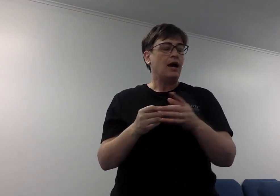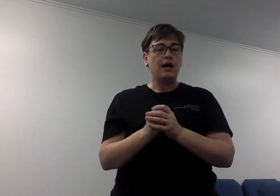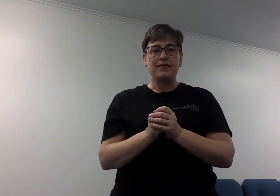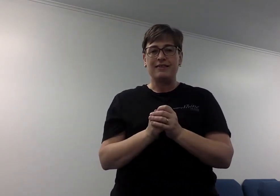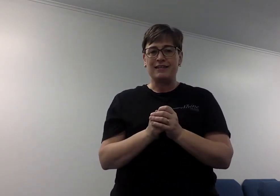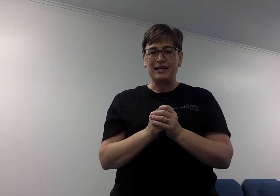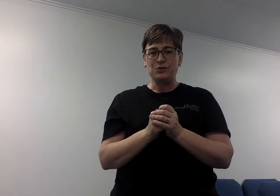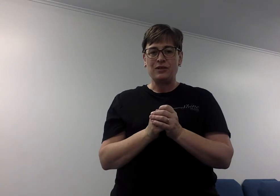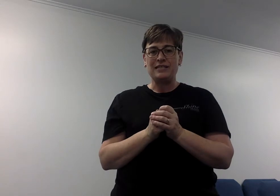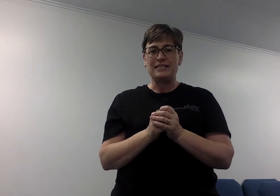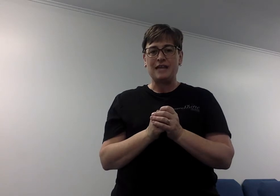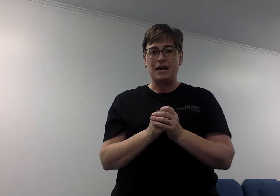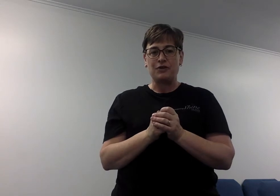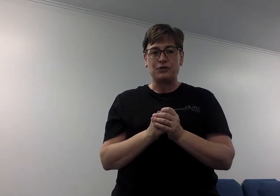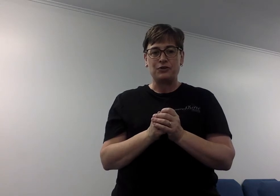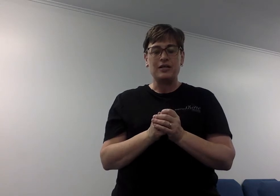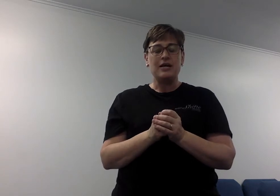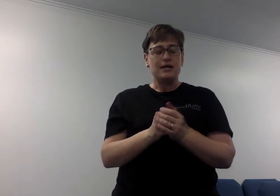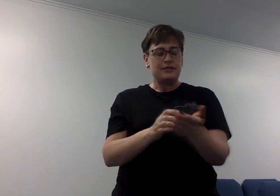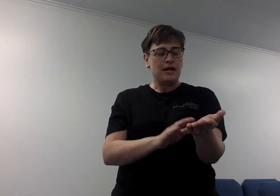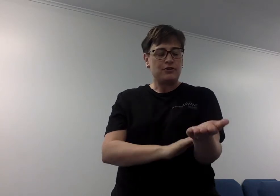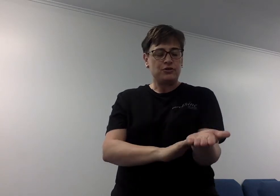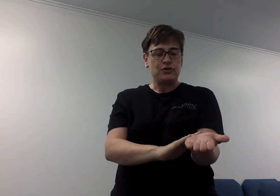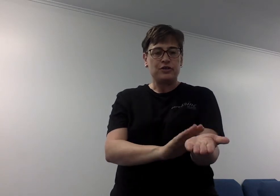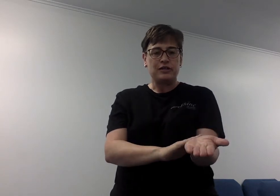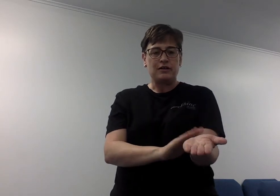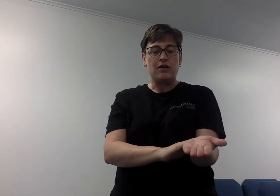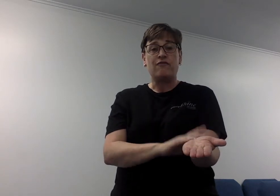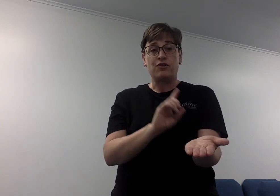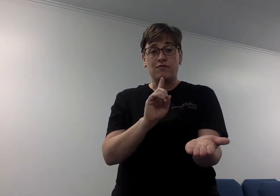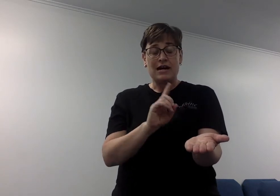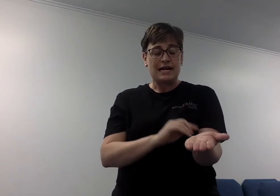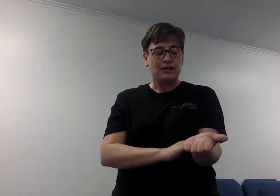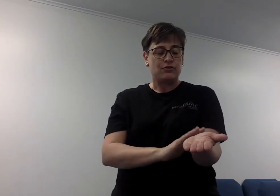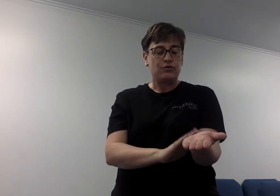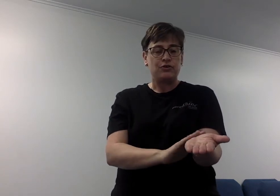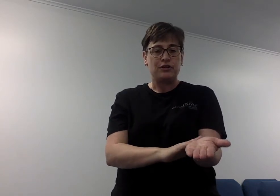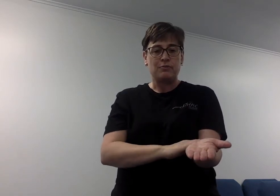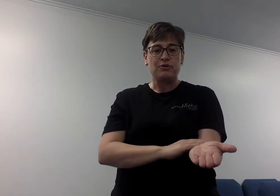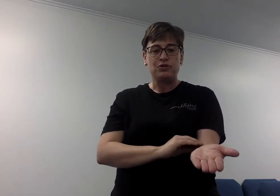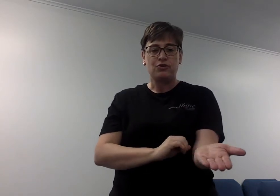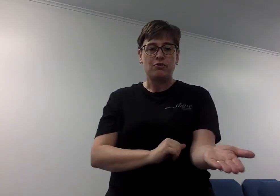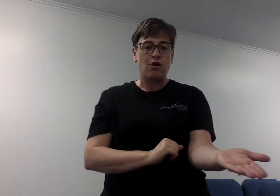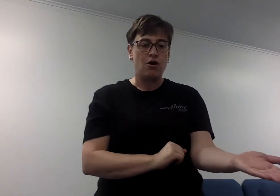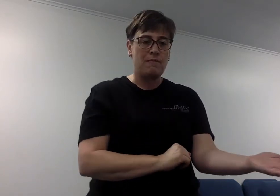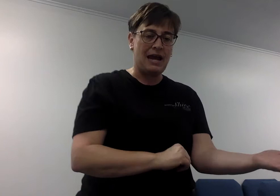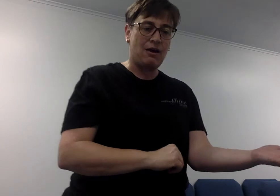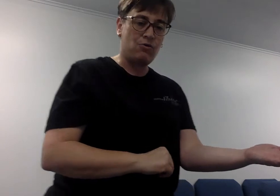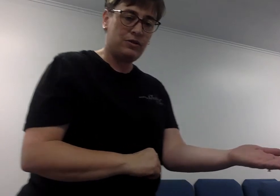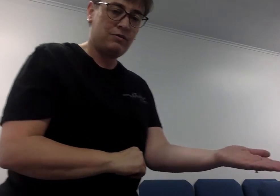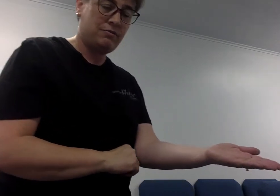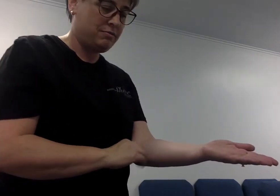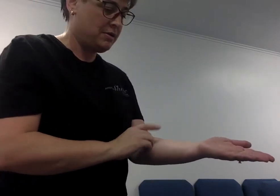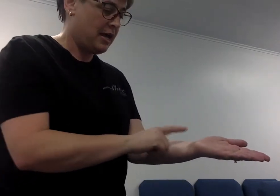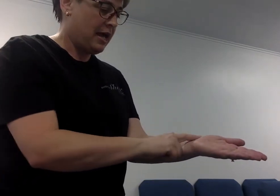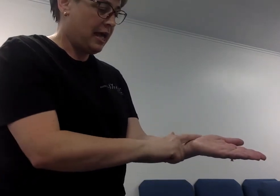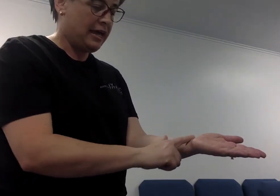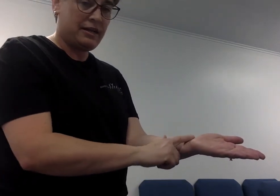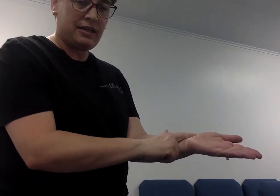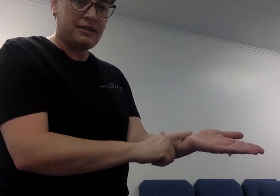And then the next one is doctor. Doctor, for a right-hander, you're going to put your arm out, and a